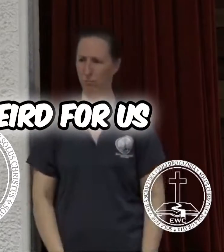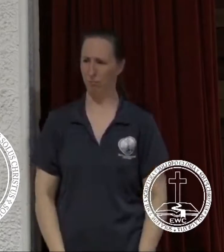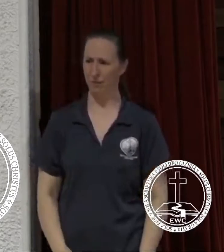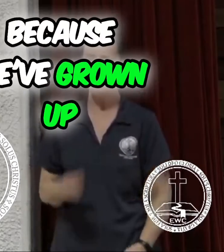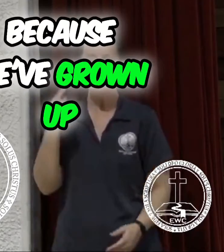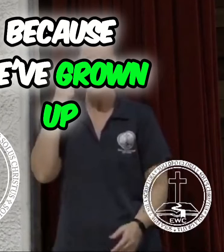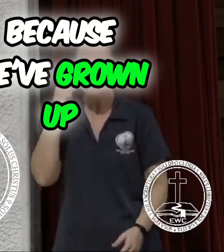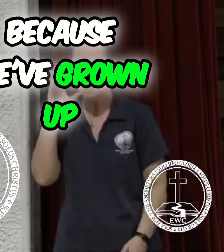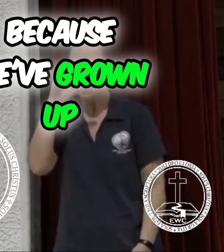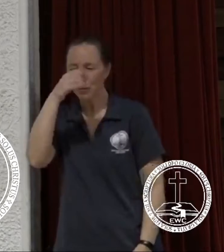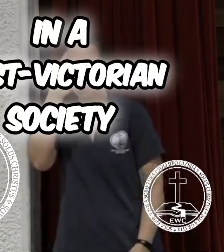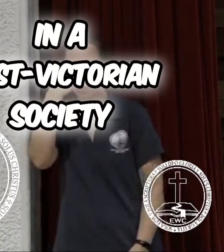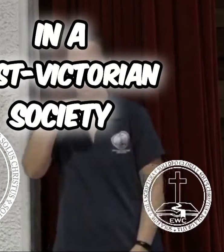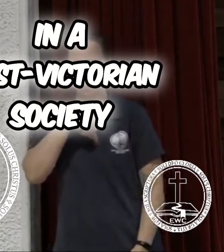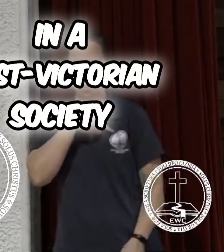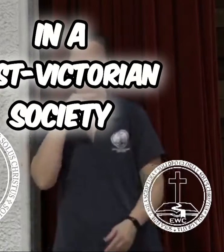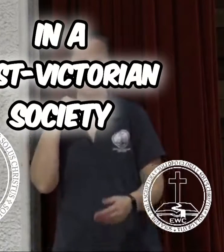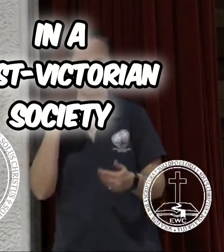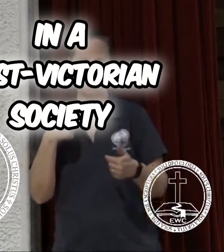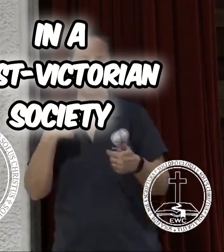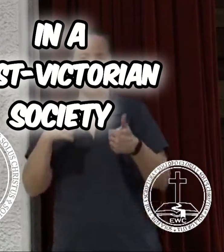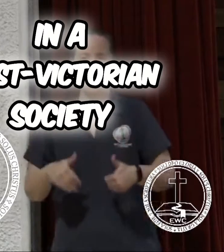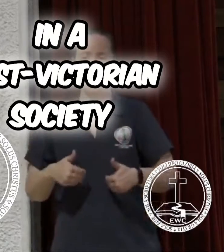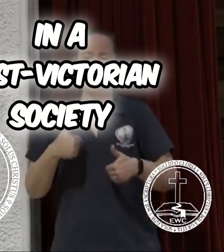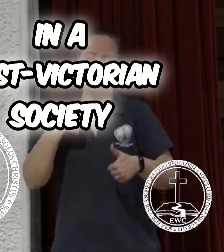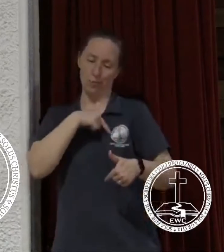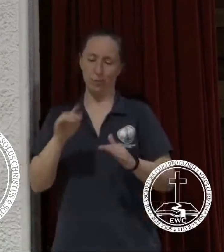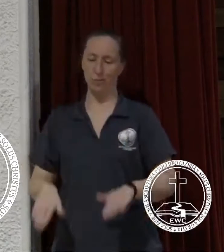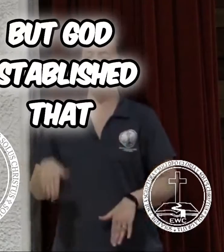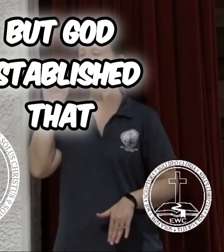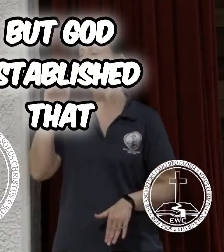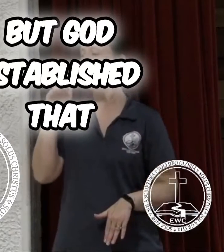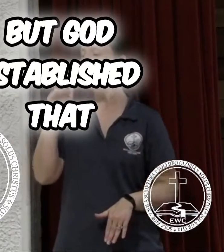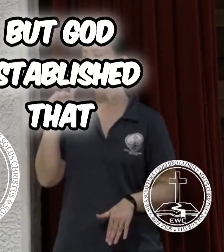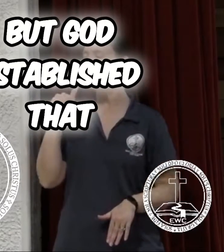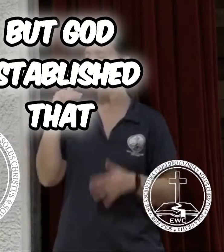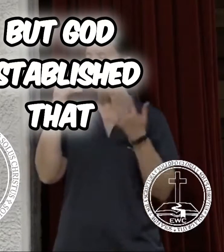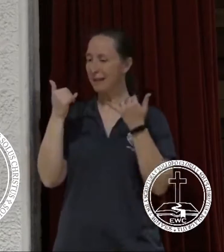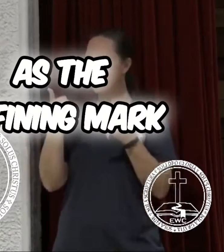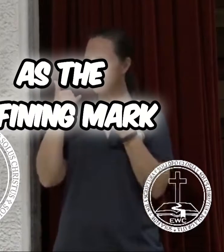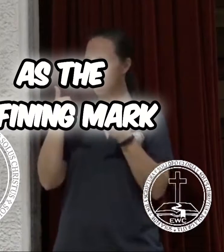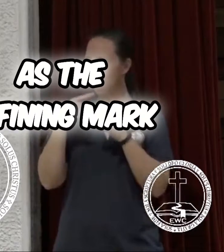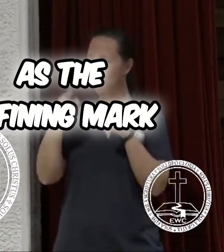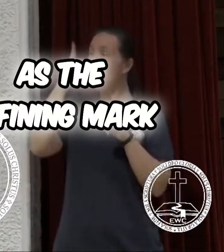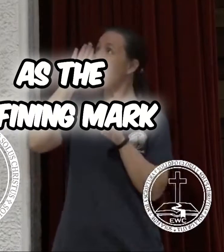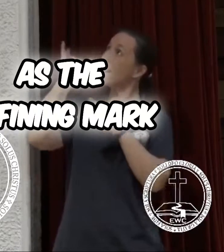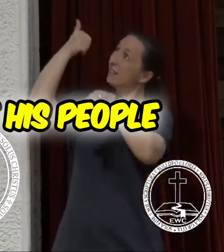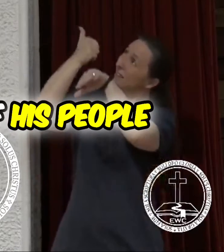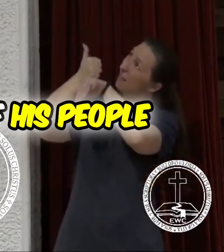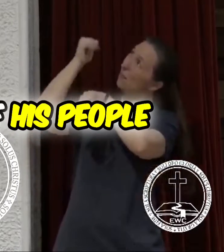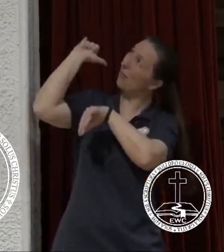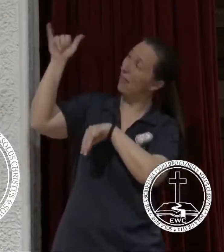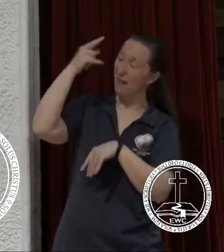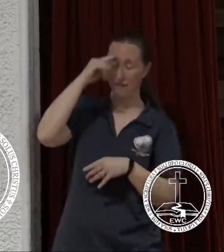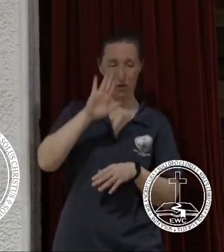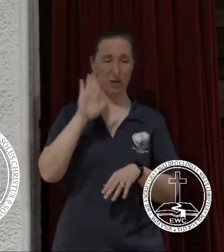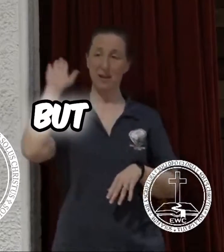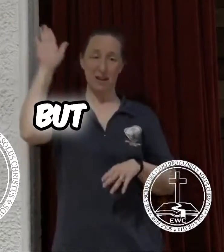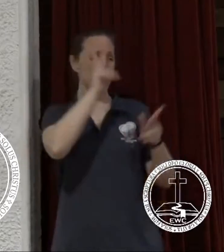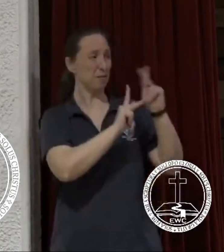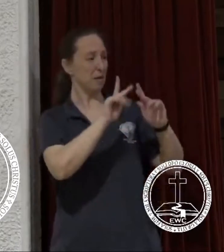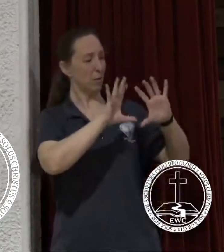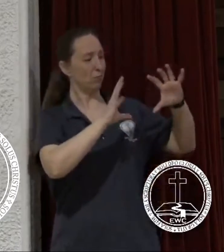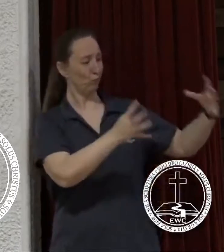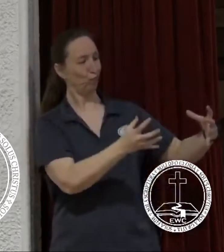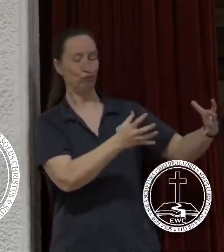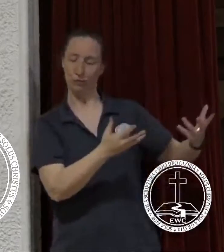for us because we've grown up in a post-Victorian society, but God established that as the defining mark of his people.